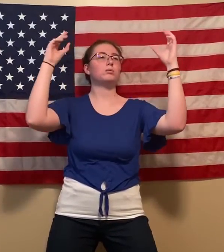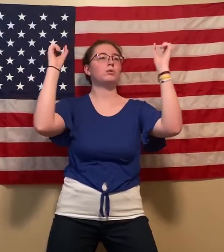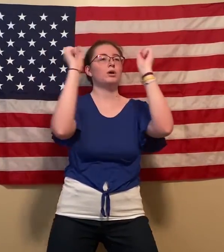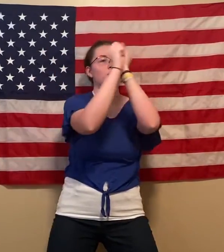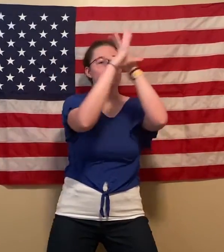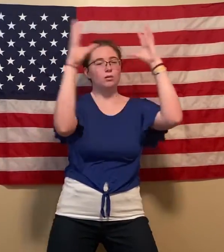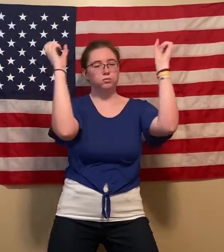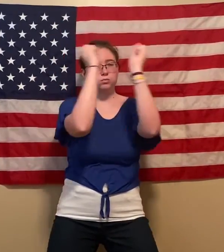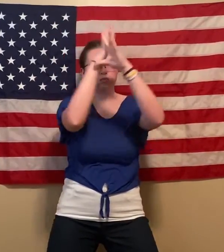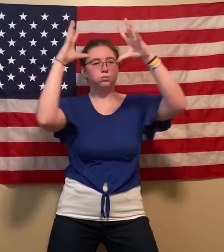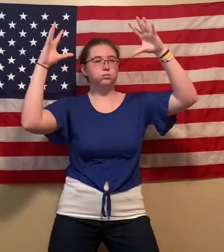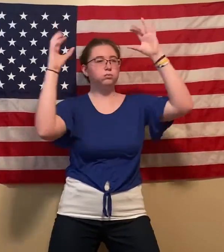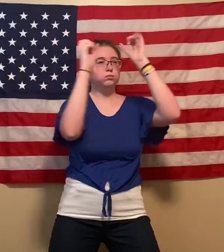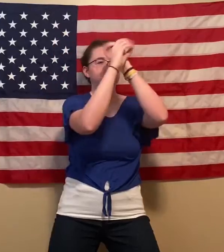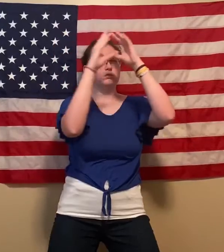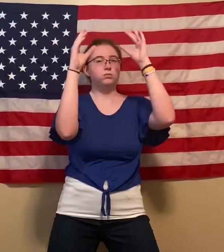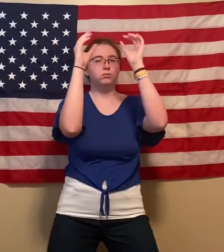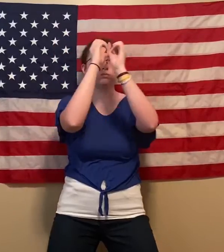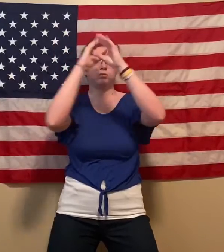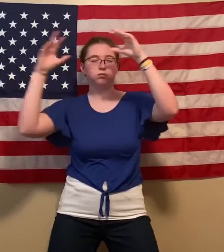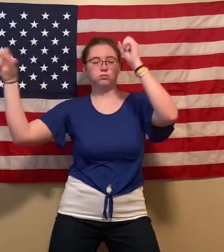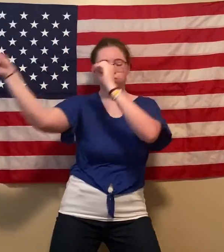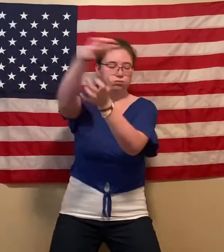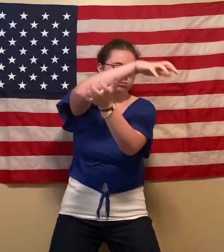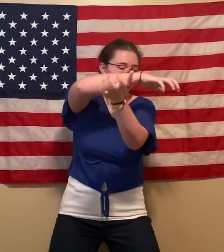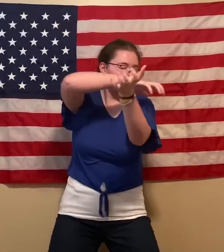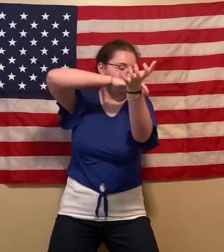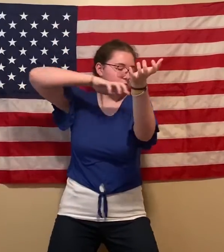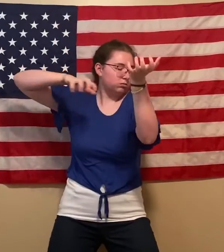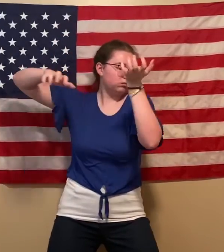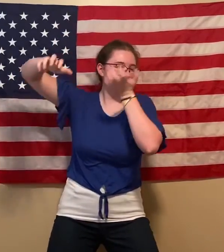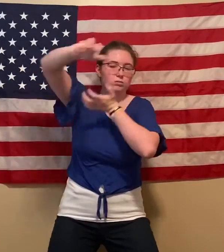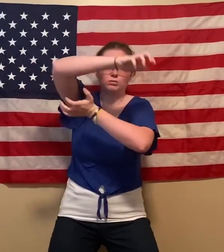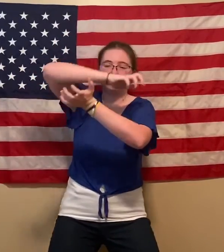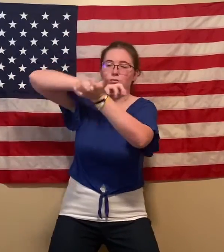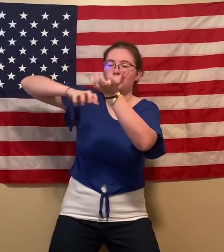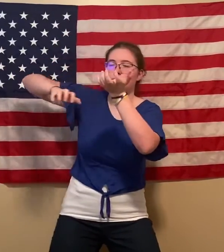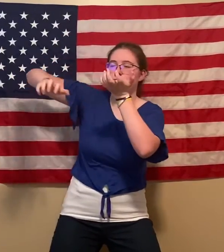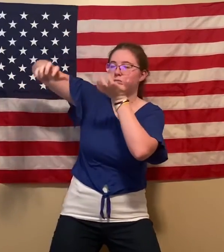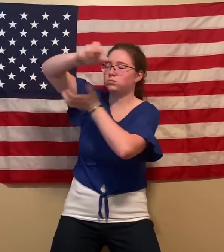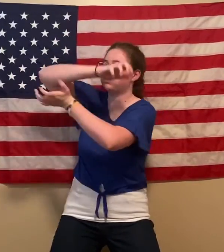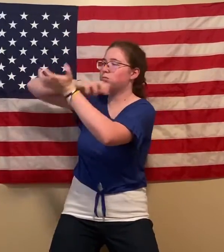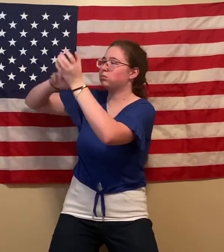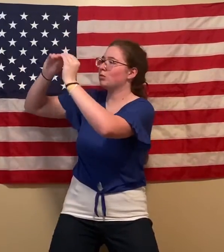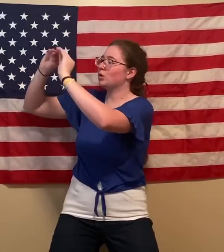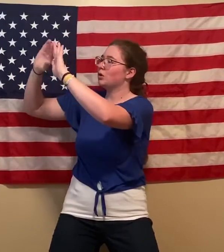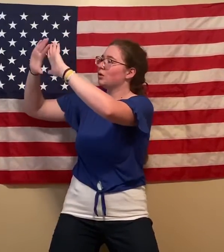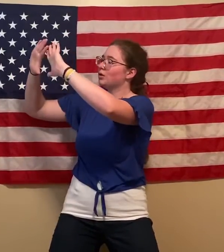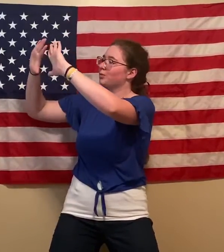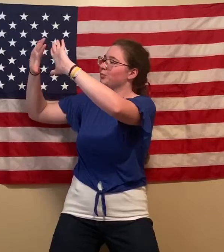the bombs bursting in air Gave proof through the